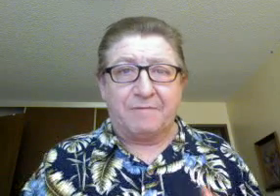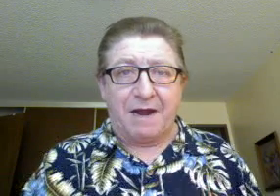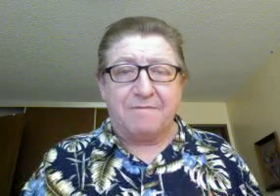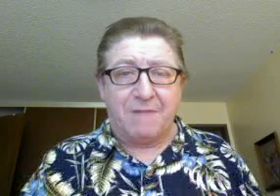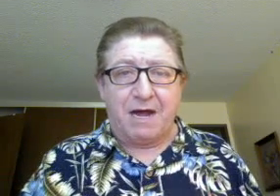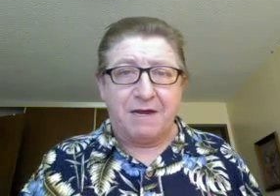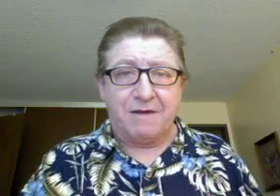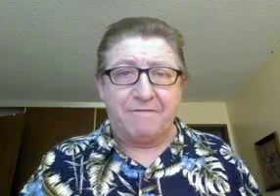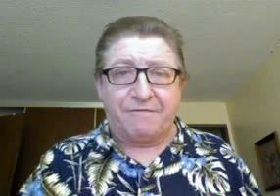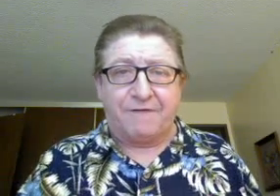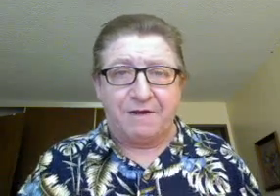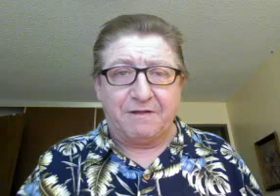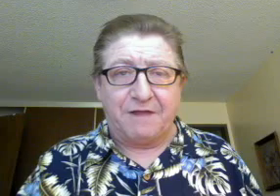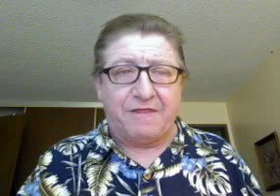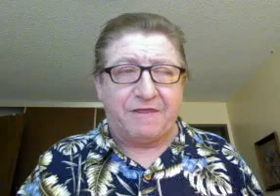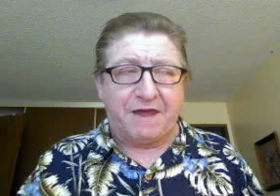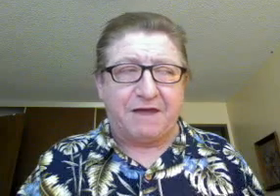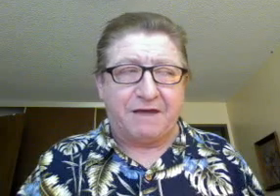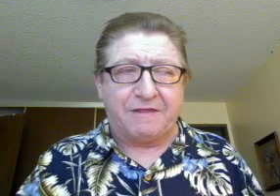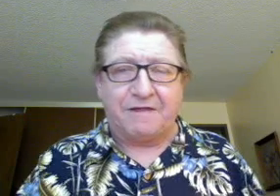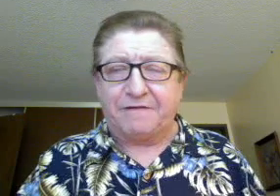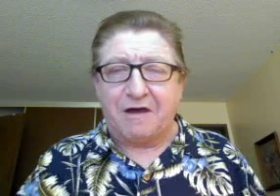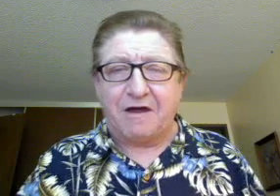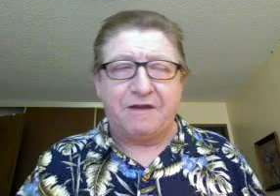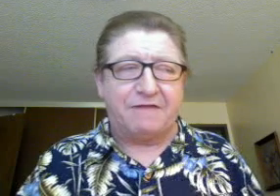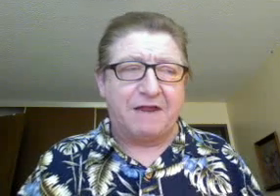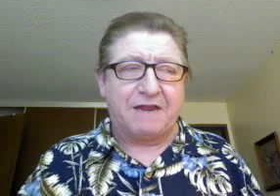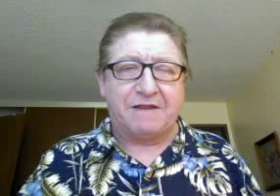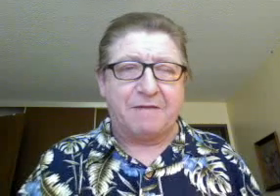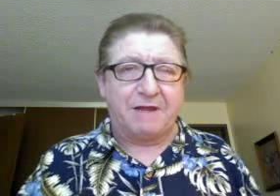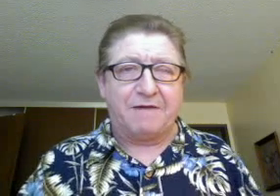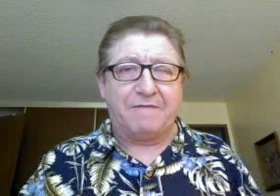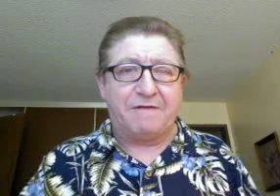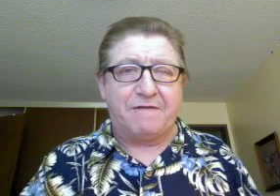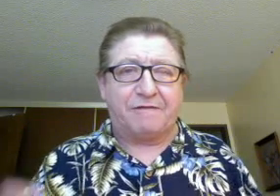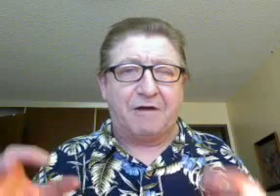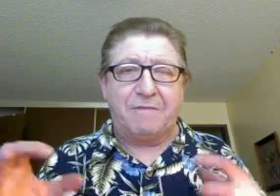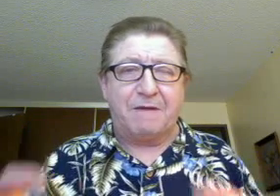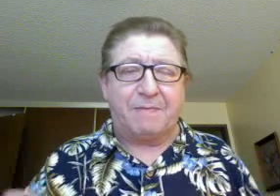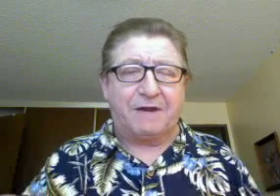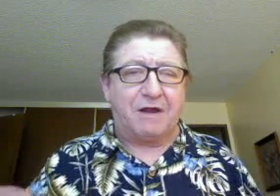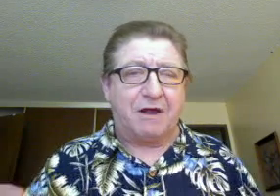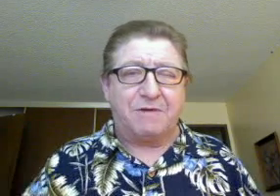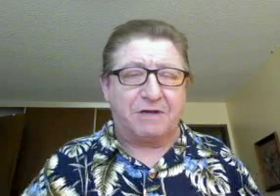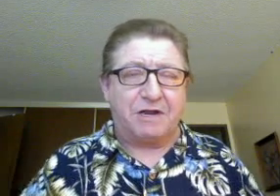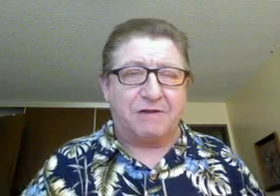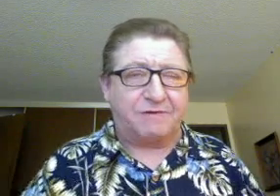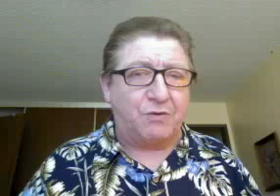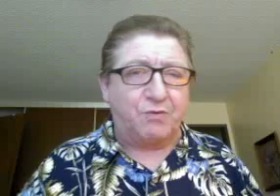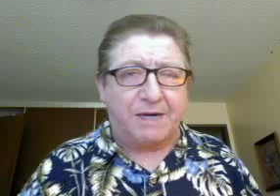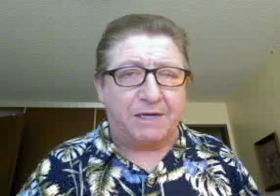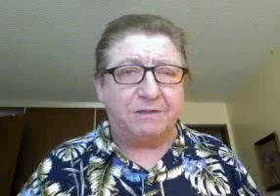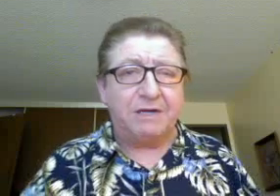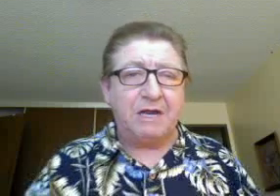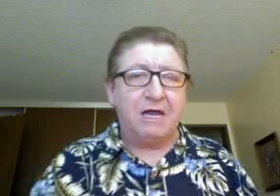right mind feel and think this God thing that they believe in, this omnipotent, omniscient God, is so real that